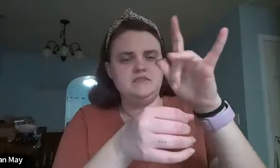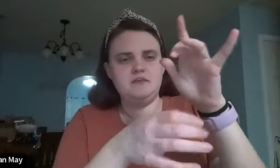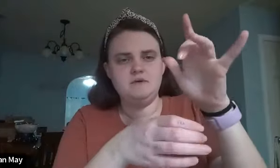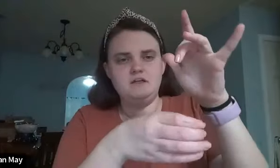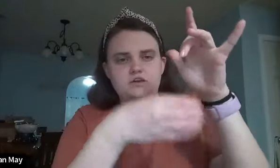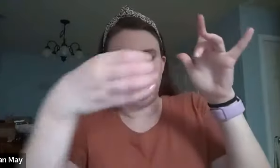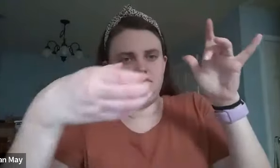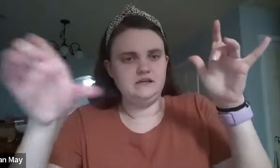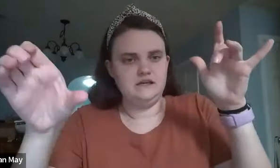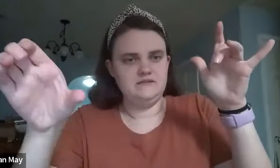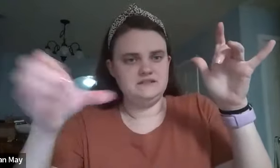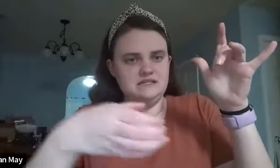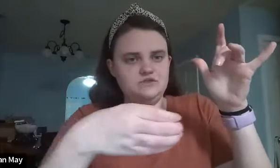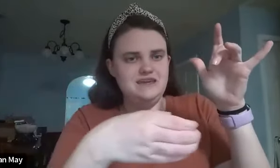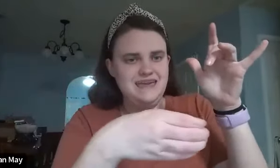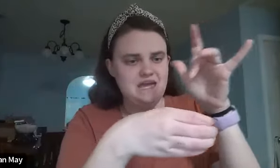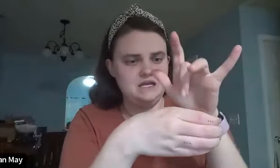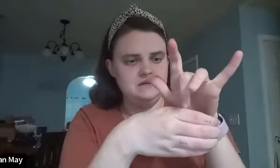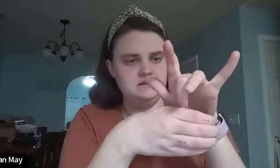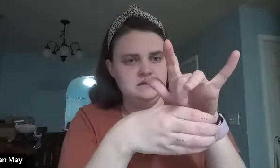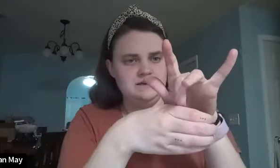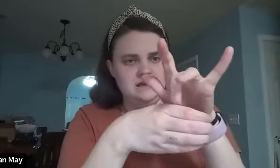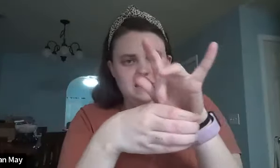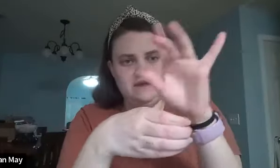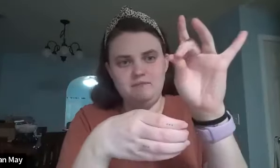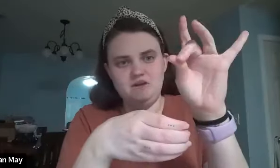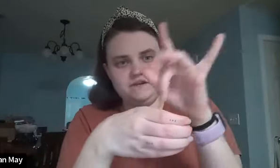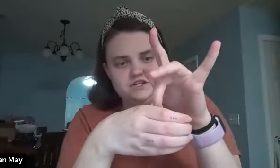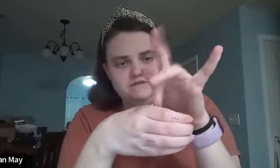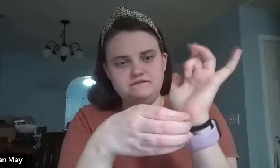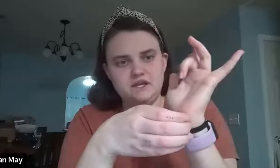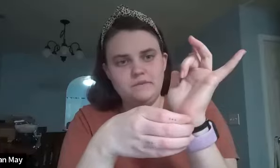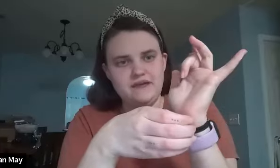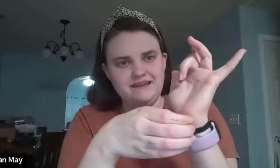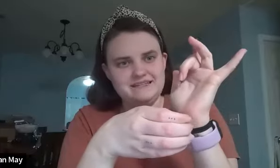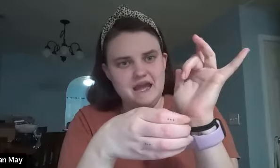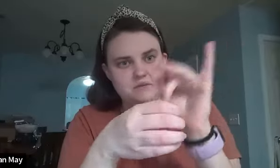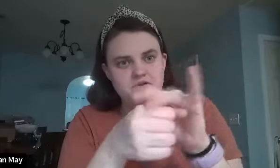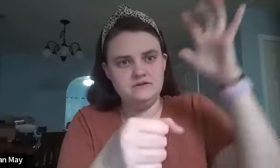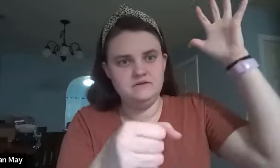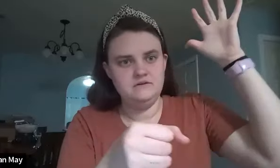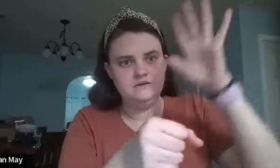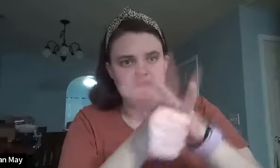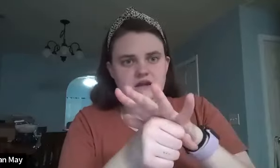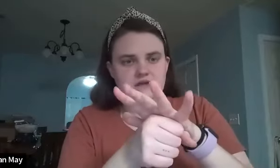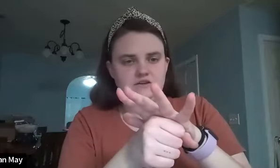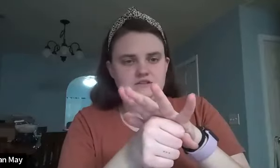think about like you're holding, again, that C with the can, and that middle finger is going to flick open that like tap, and then you slam